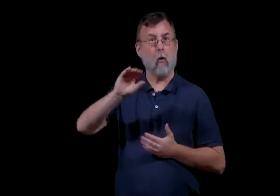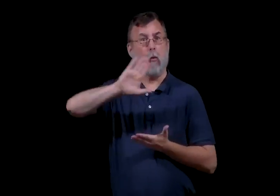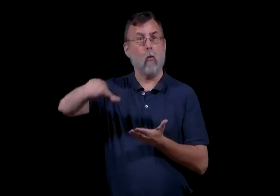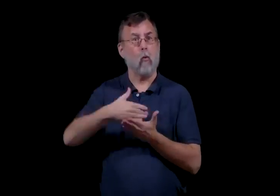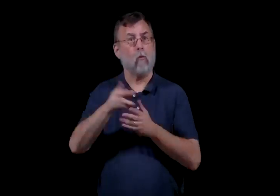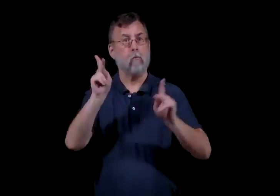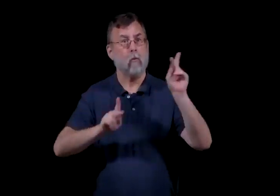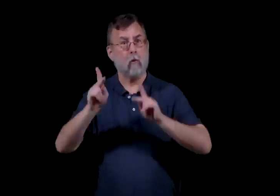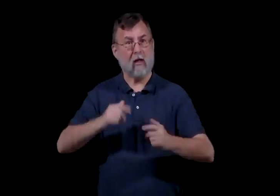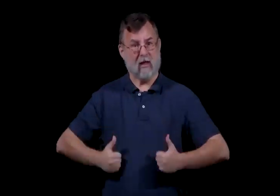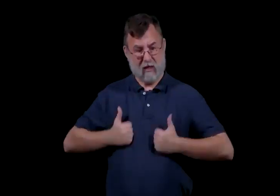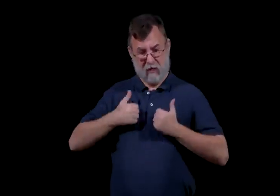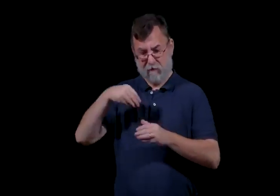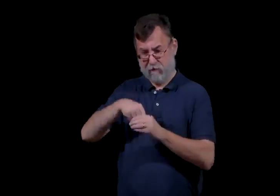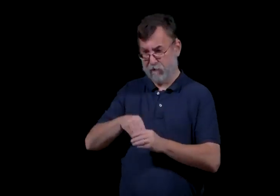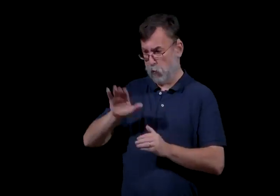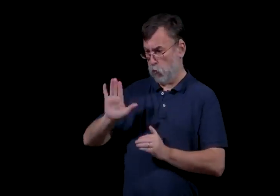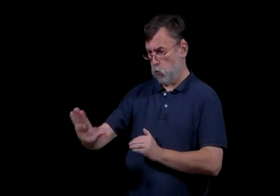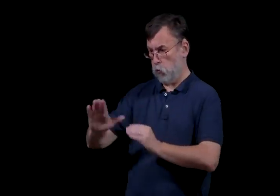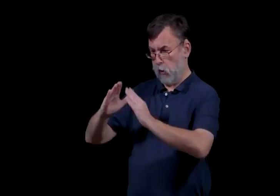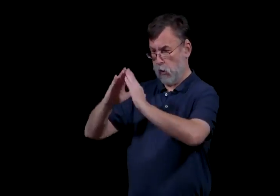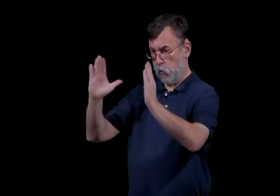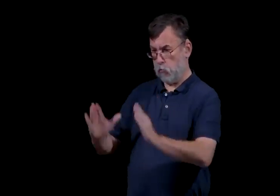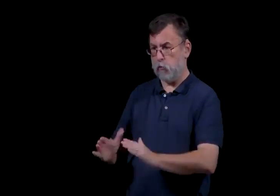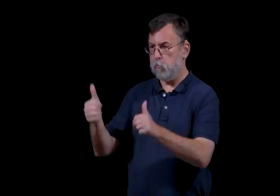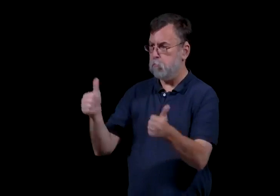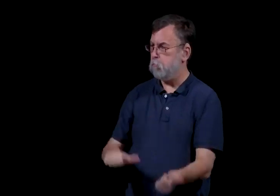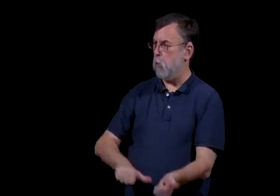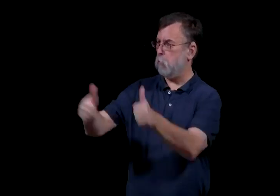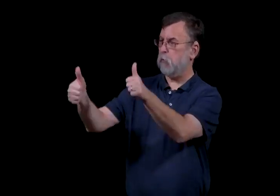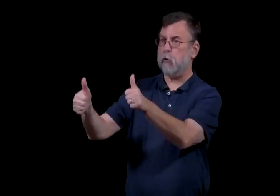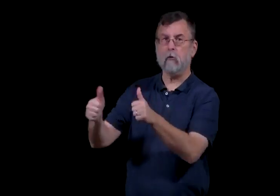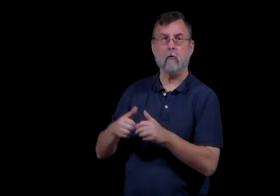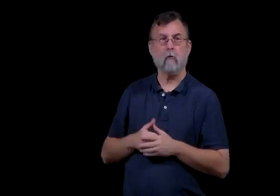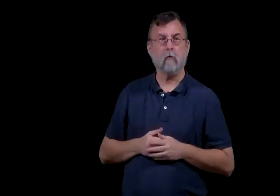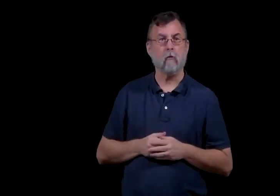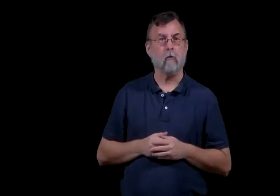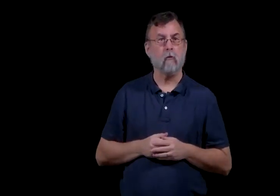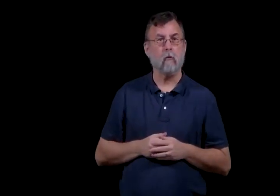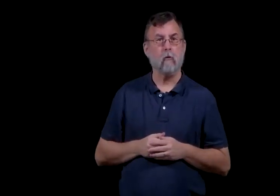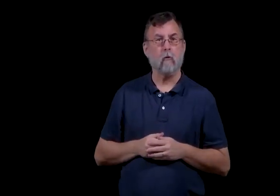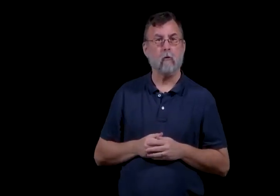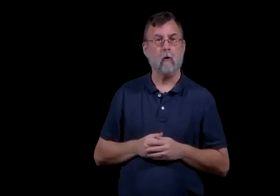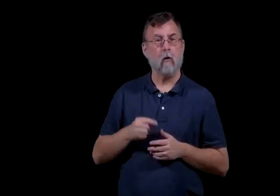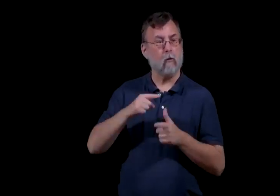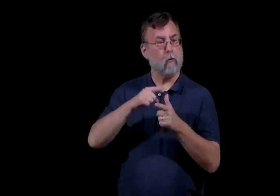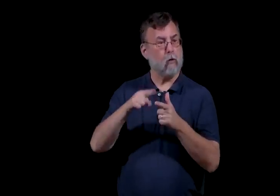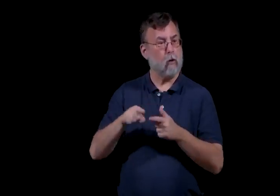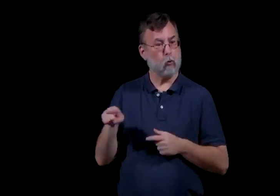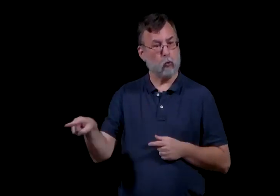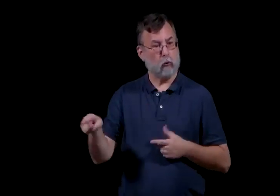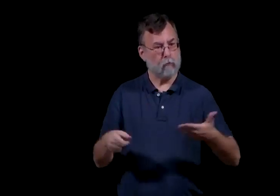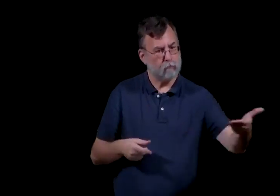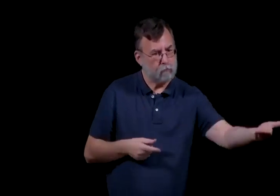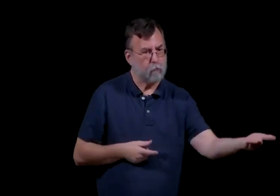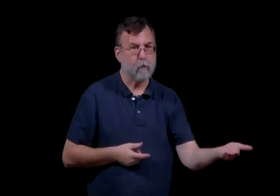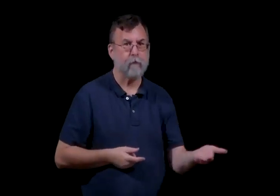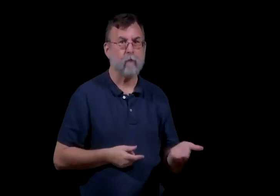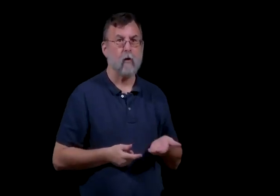She and all the people living in her house were baptized. And then she invited